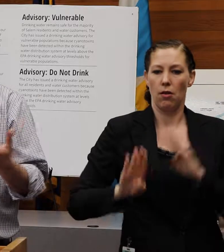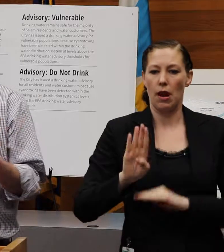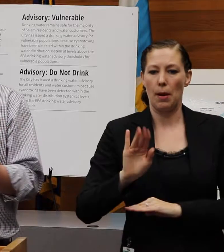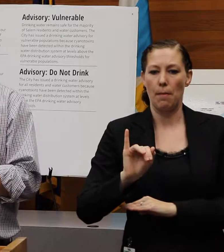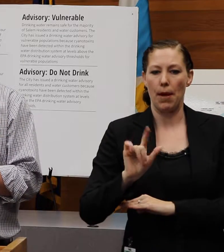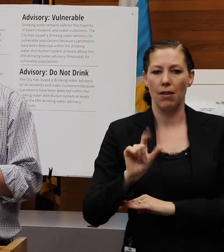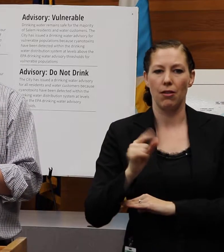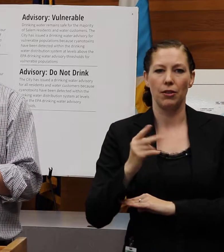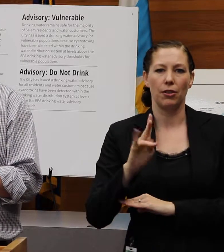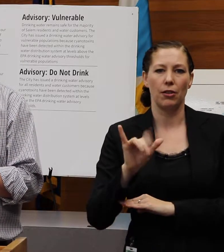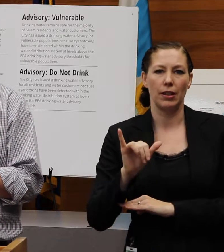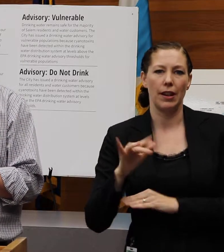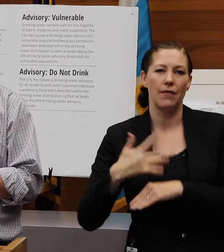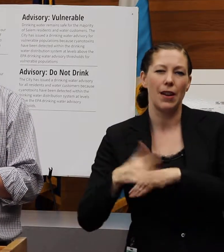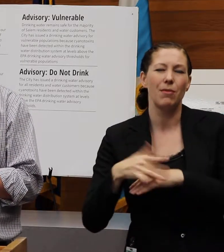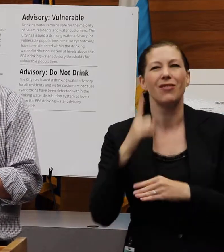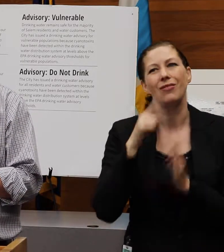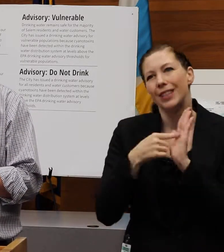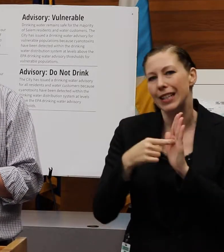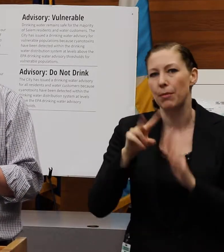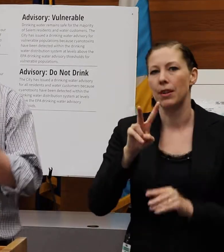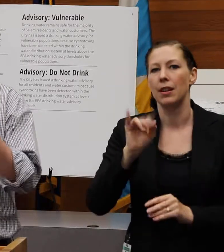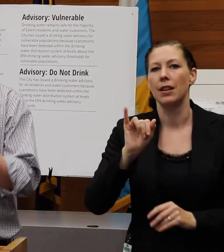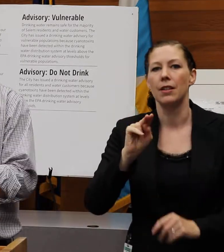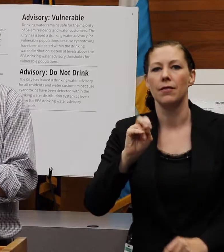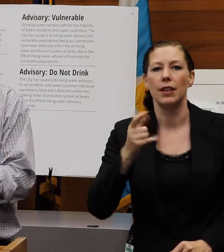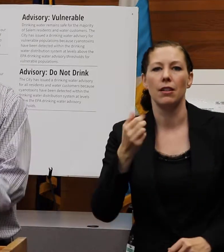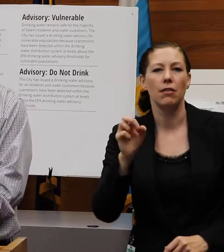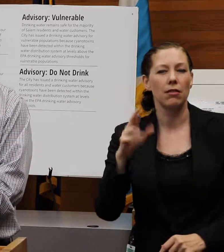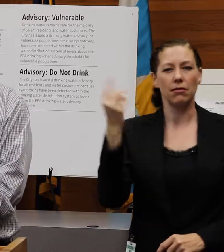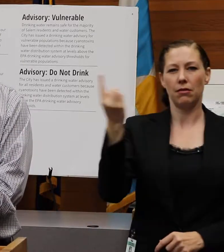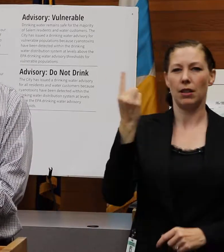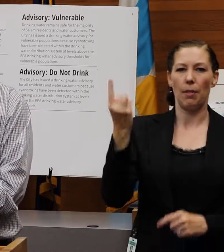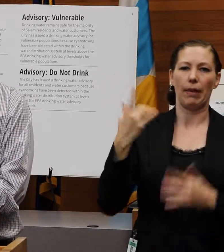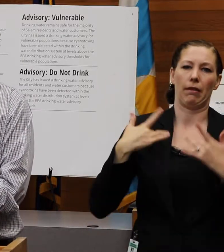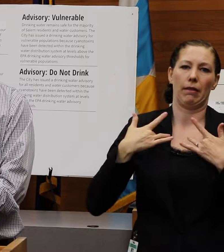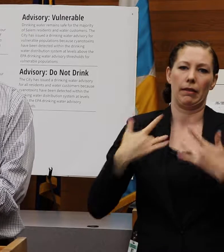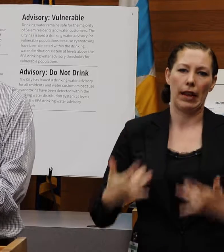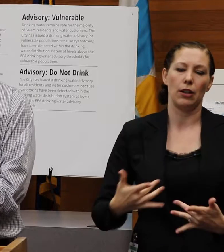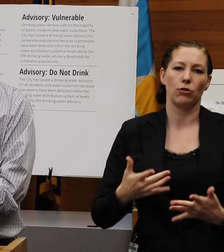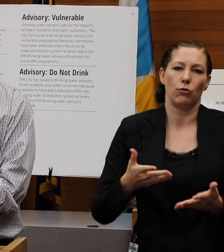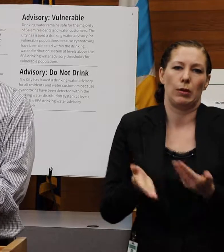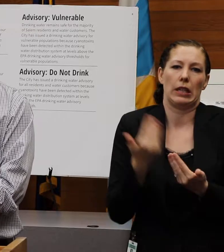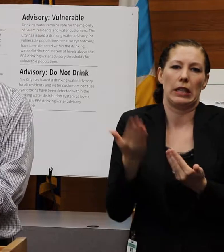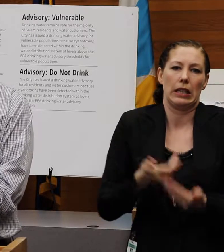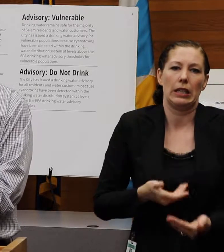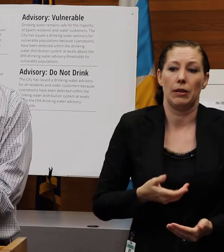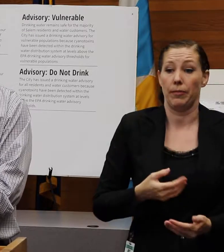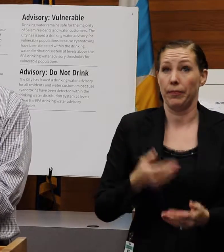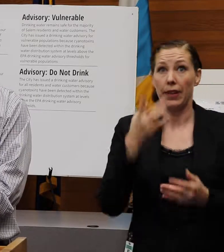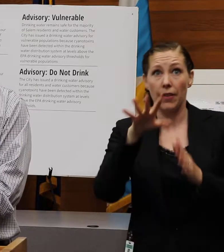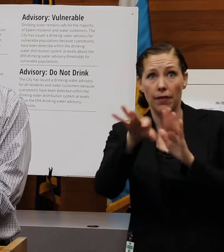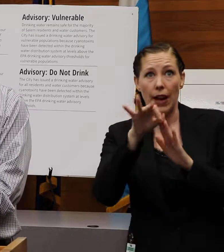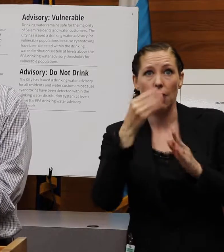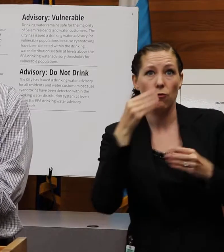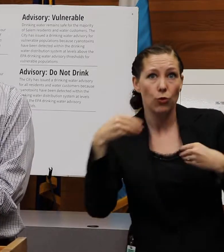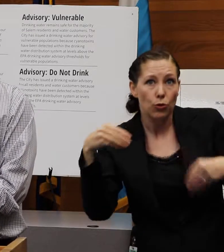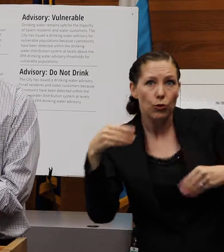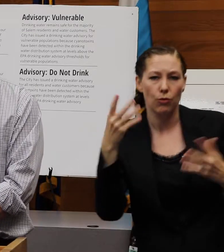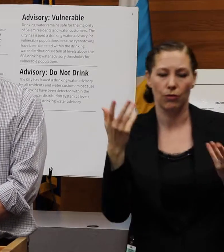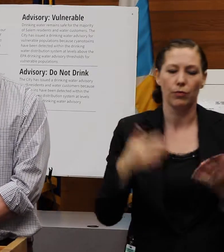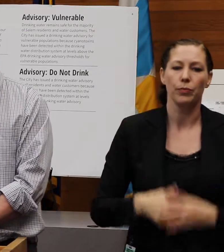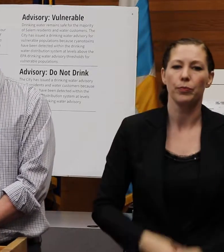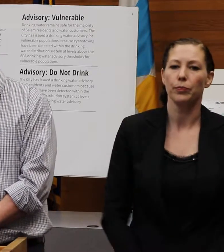like vinegar or something that's commonly found on your store shelves. Will you need to